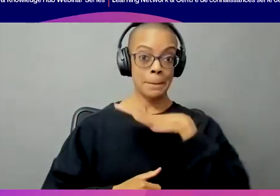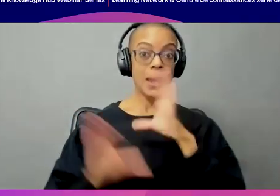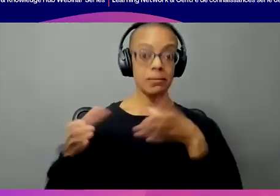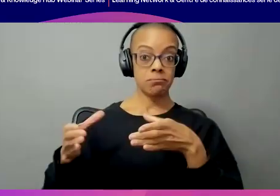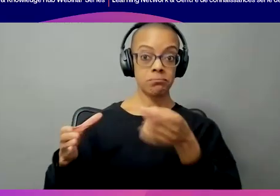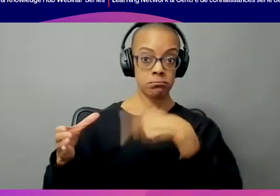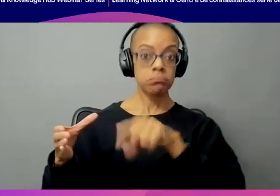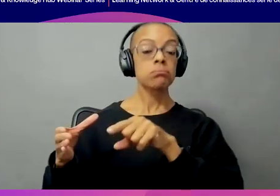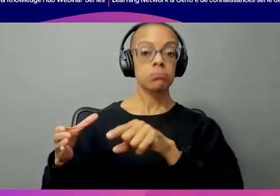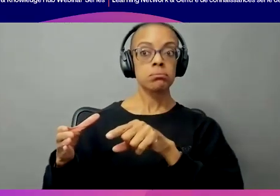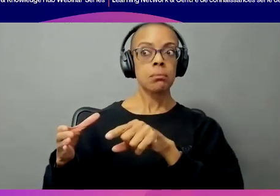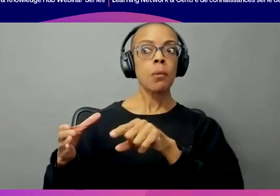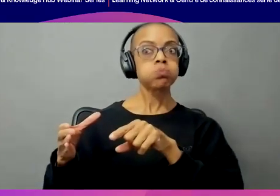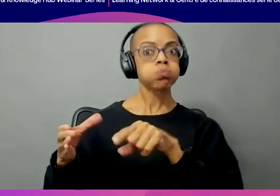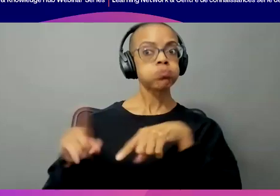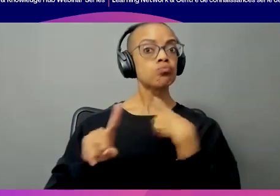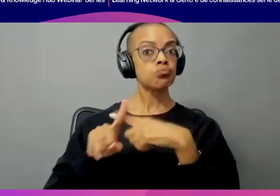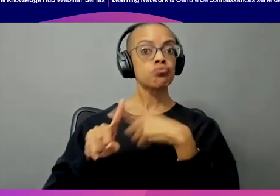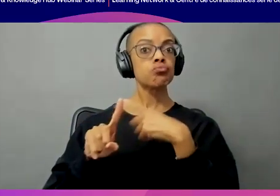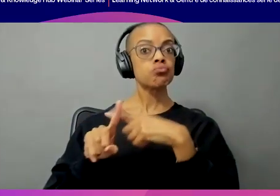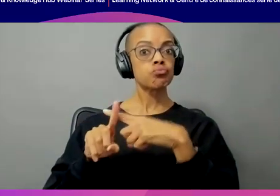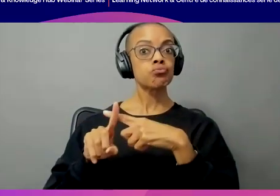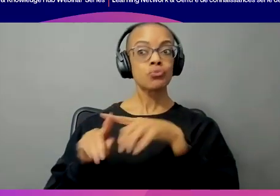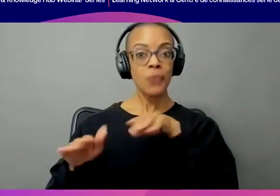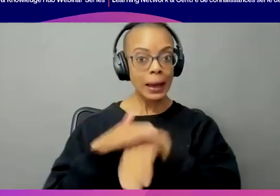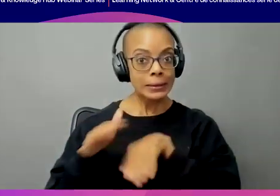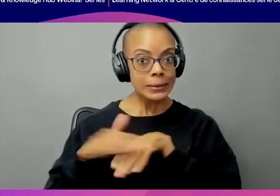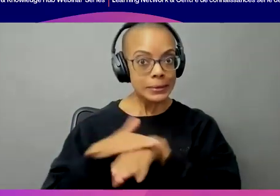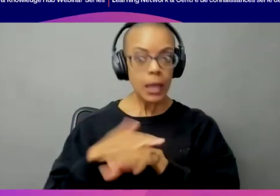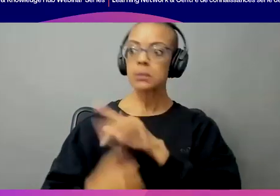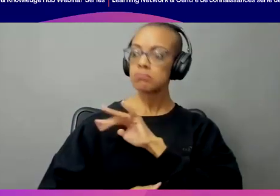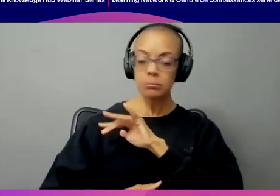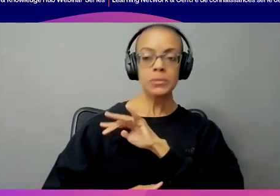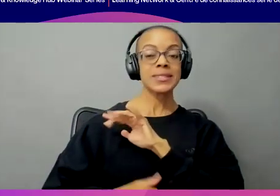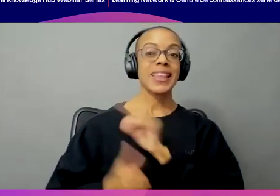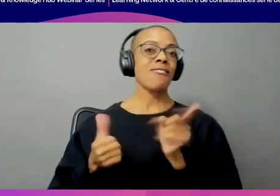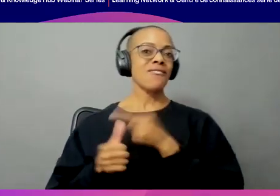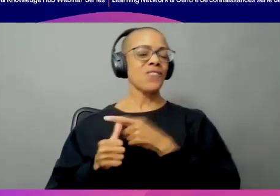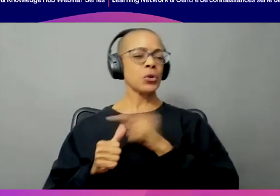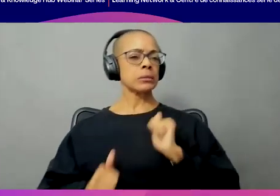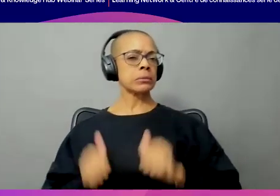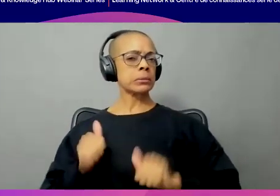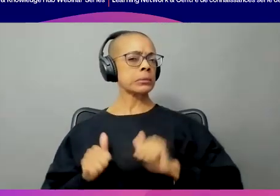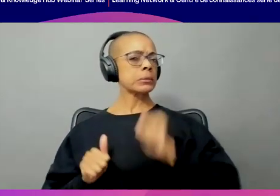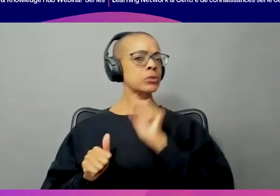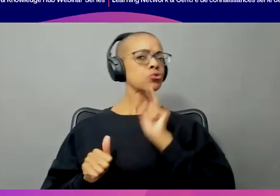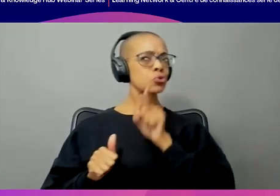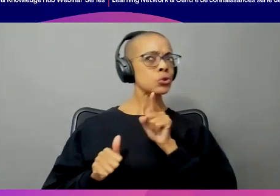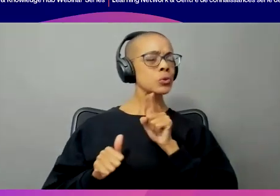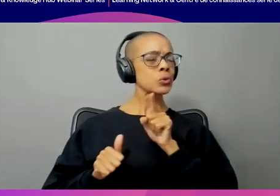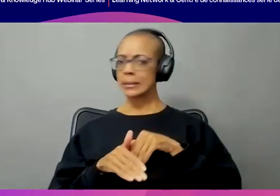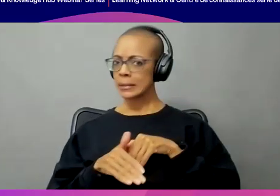also been extremely positive about the groups and access, and they tell us they're a little skeptical at first, but that they end up really,